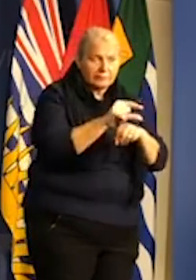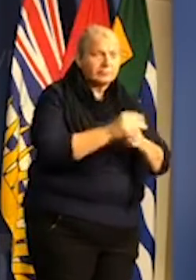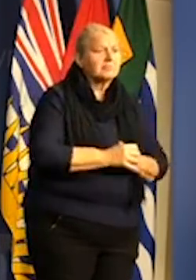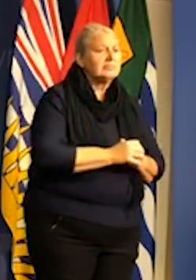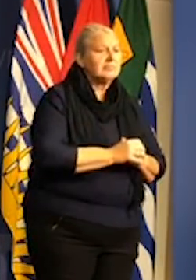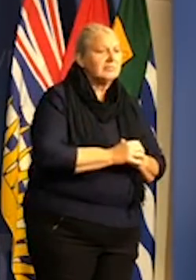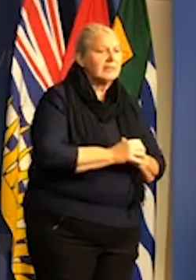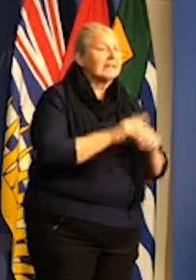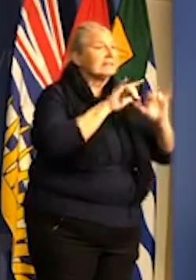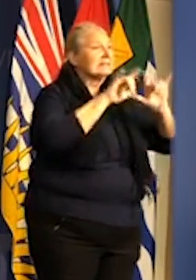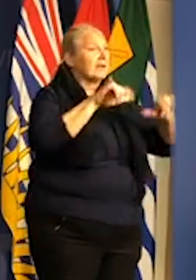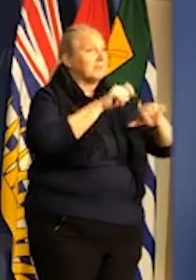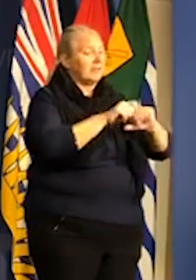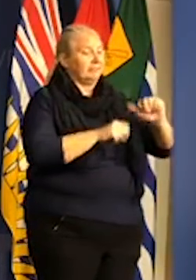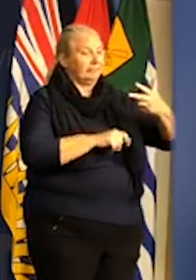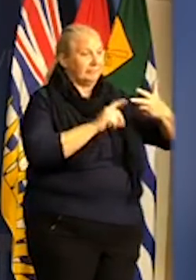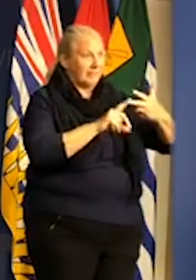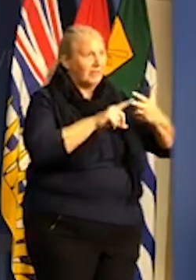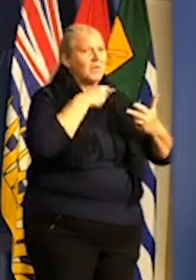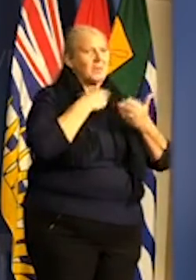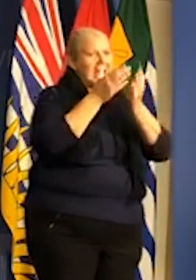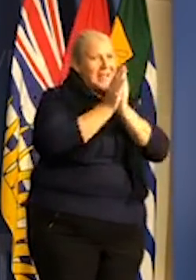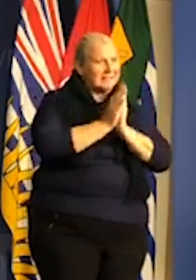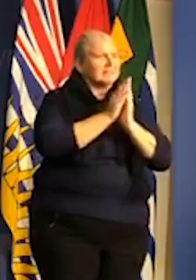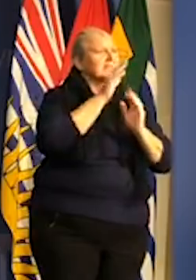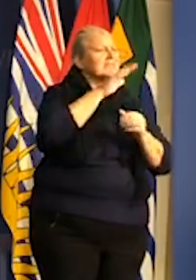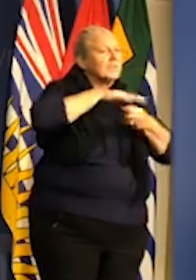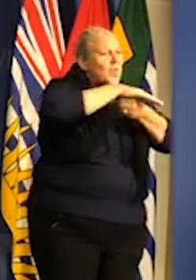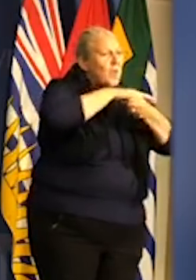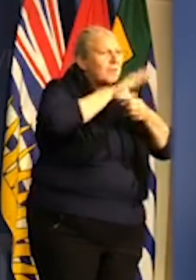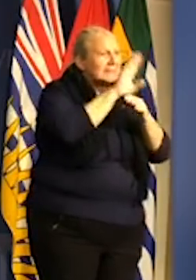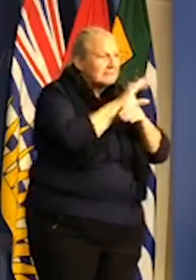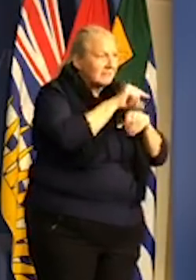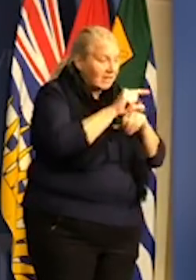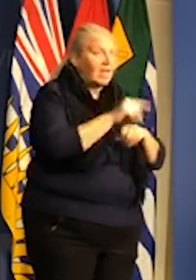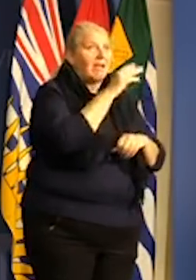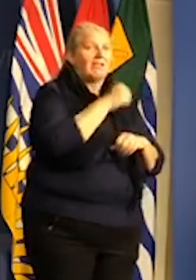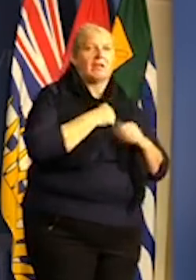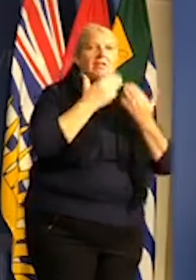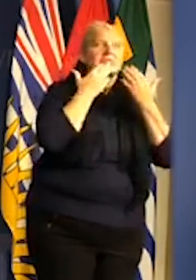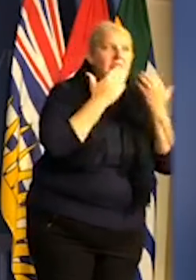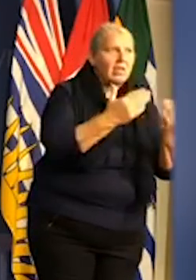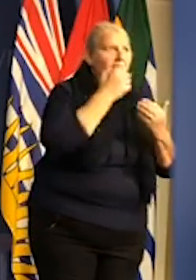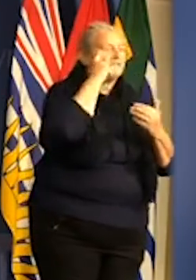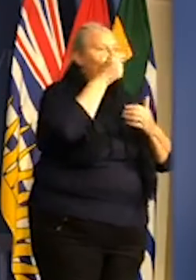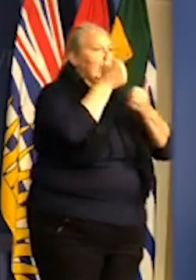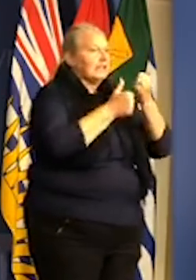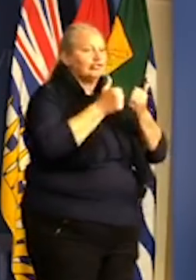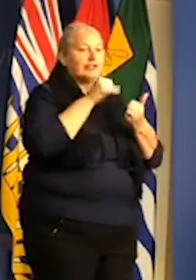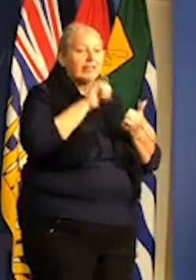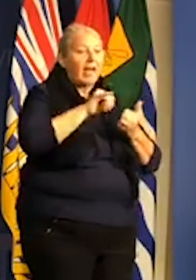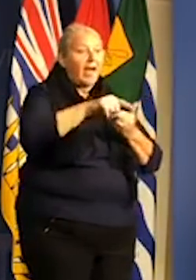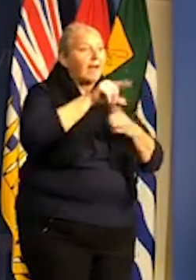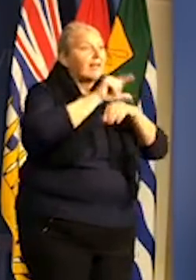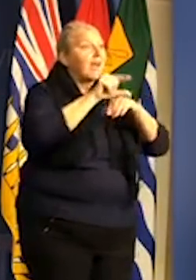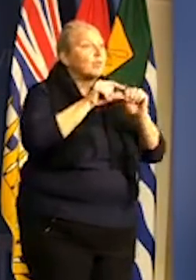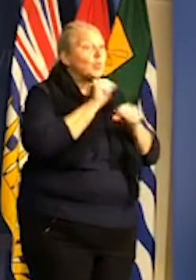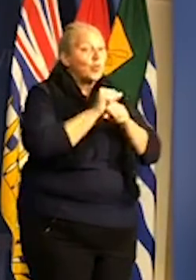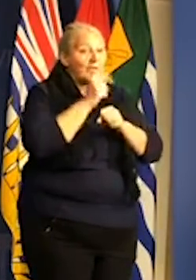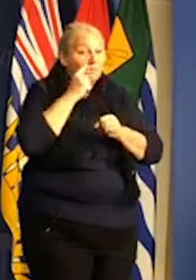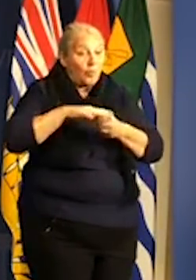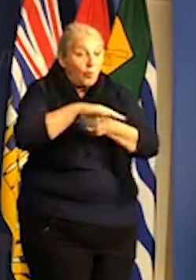support local businesses to the province, and thanks to the quick work of the Intergovernmental Working Group.